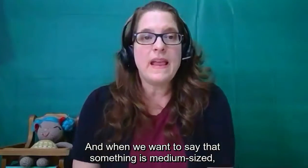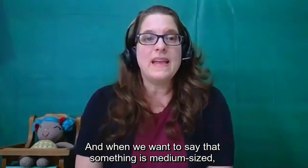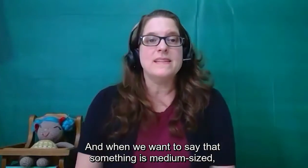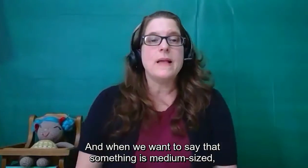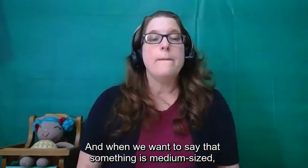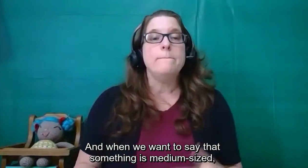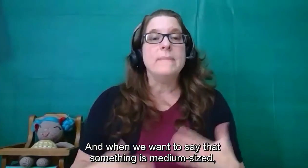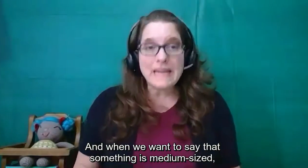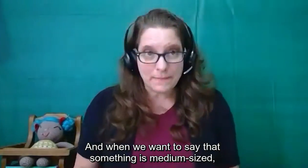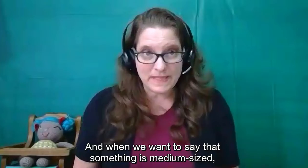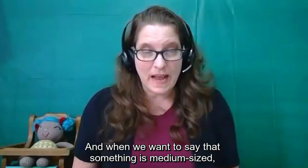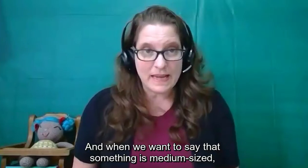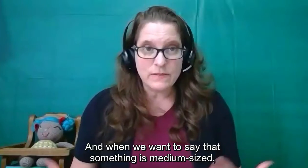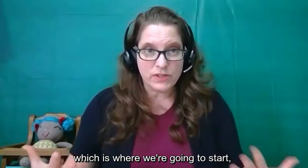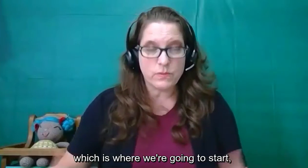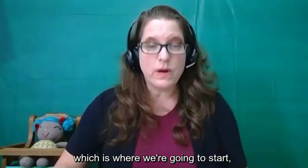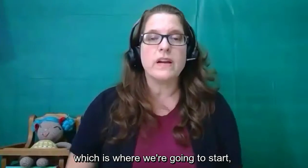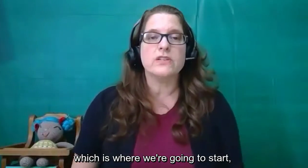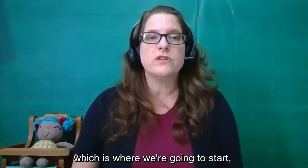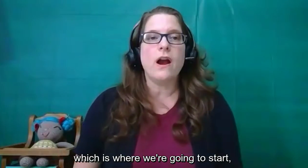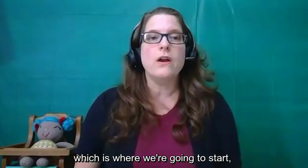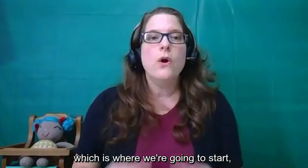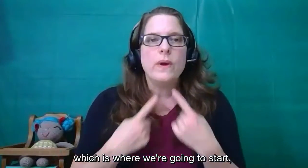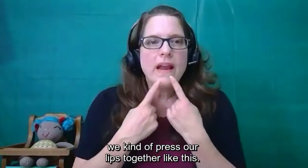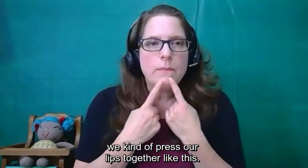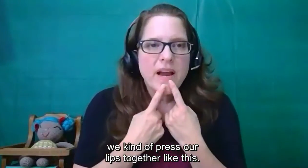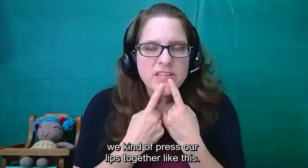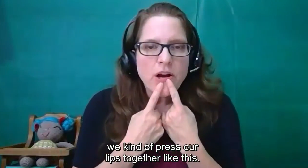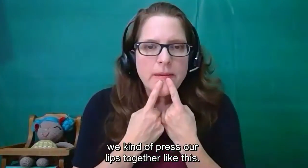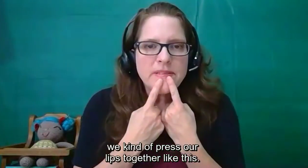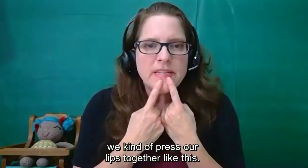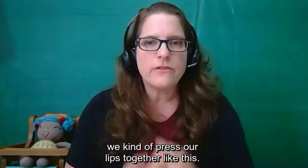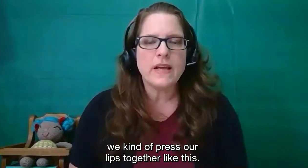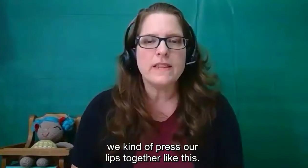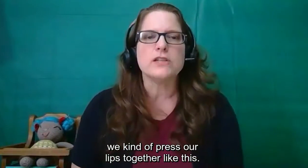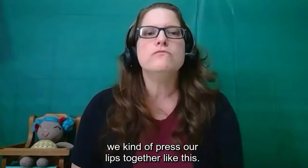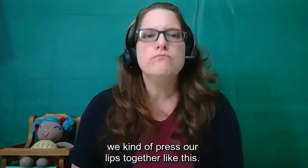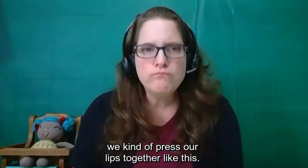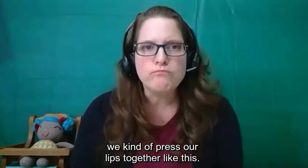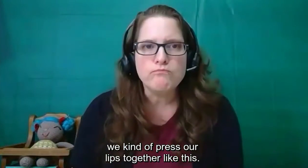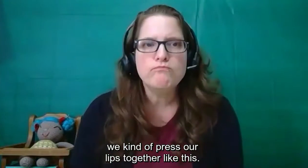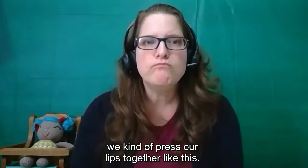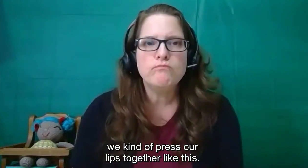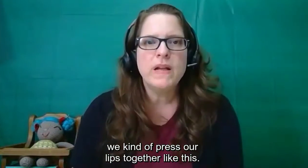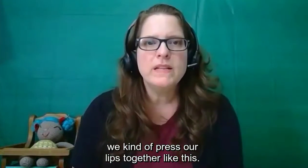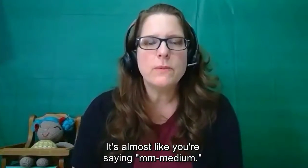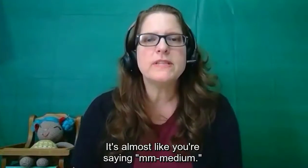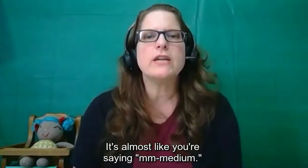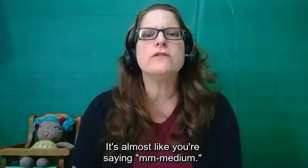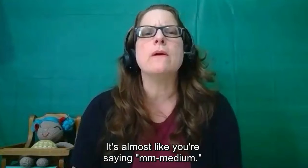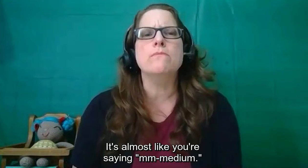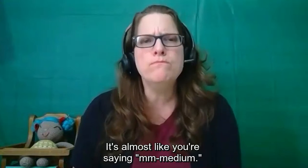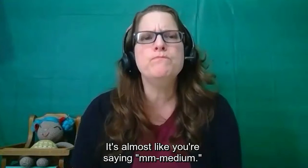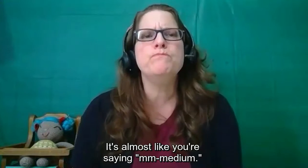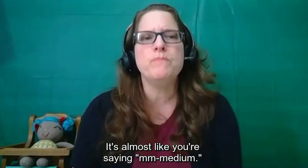is medium size, which is where we're going to start, we kind of press our lips together like this. It's almost like you're saying,